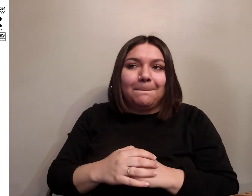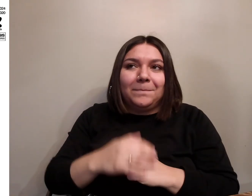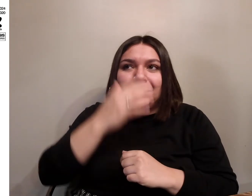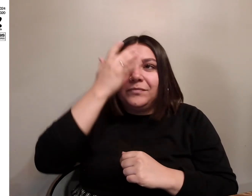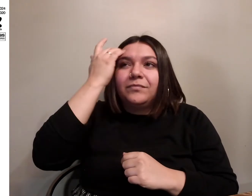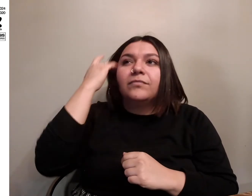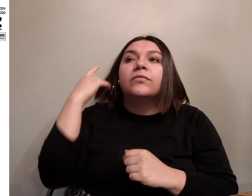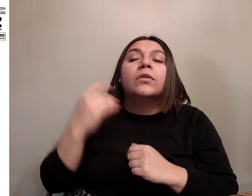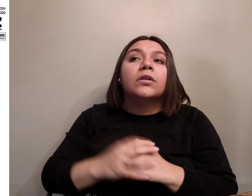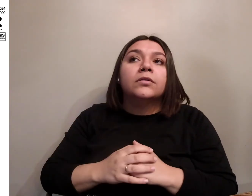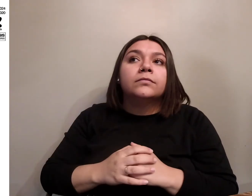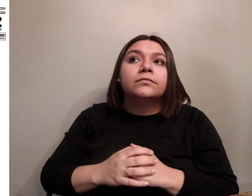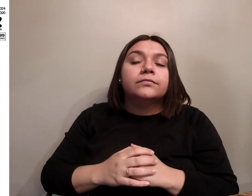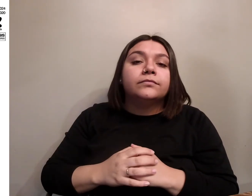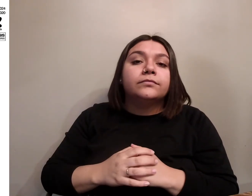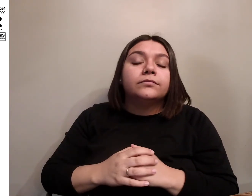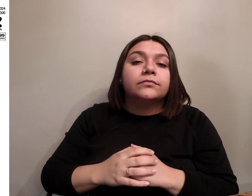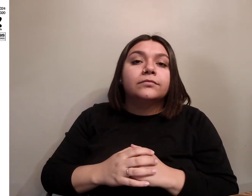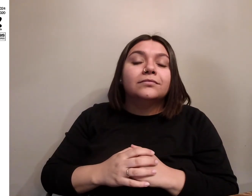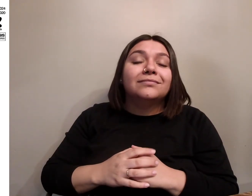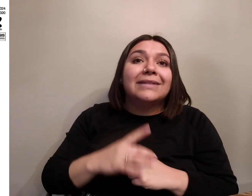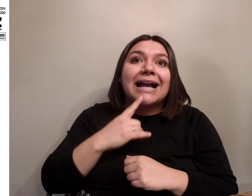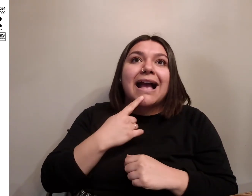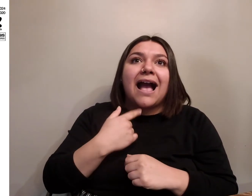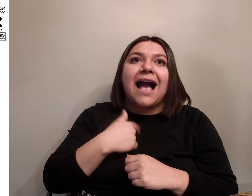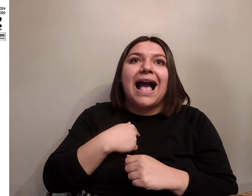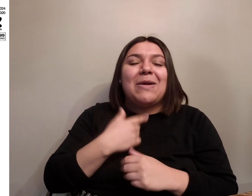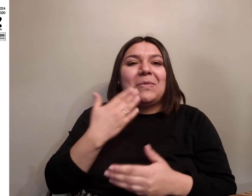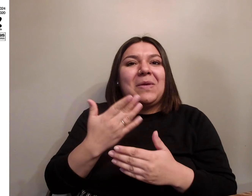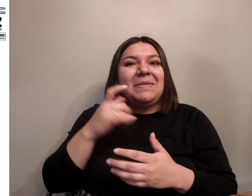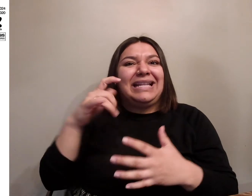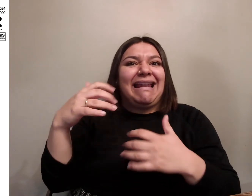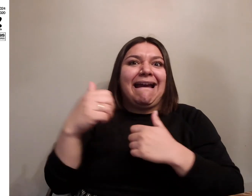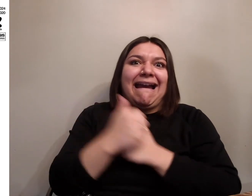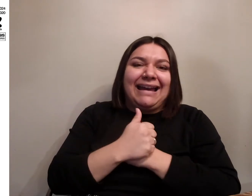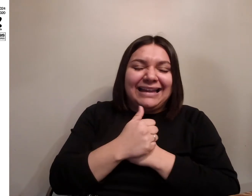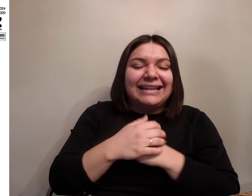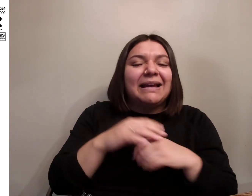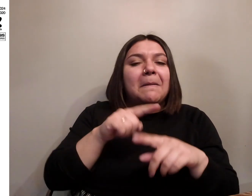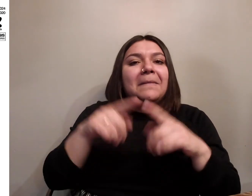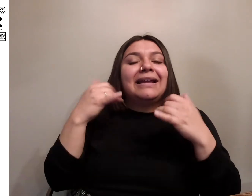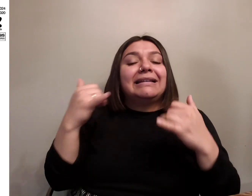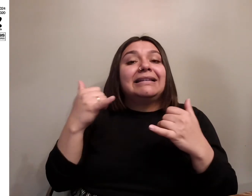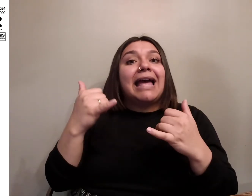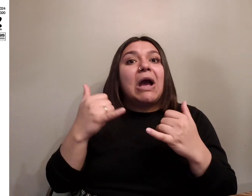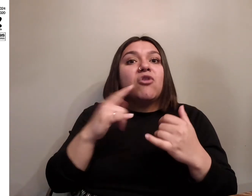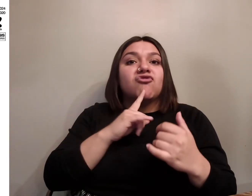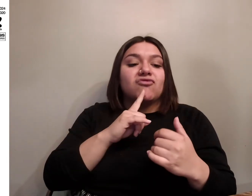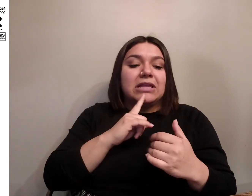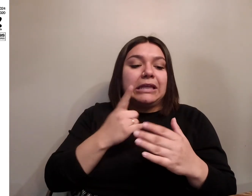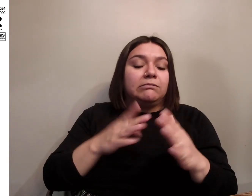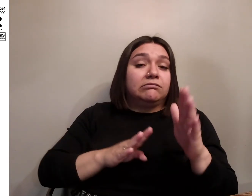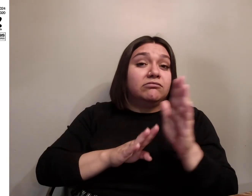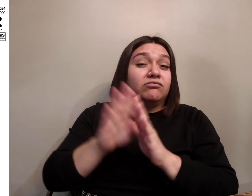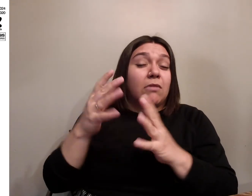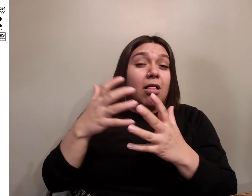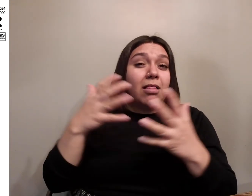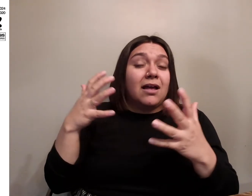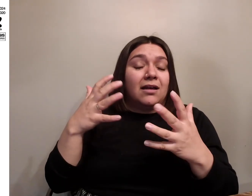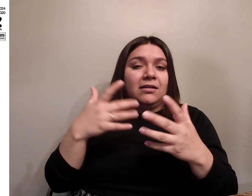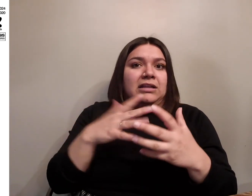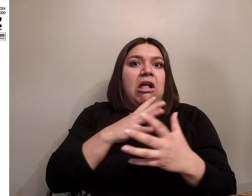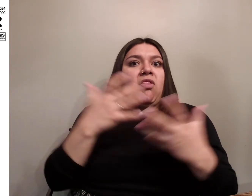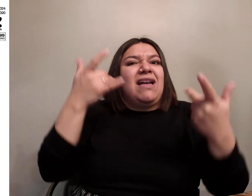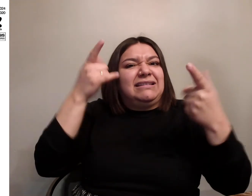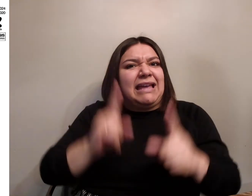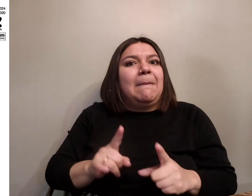what was happening for them, it would have been hard for me to believe.